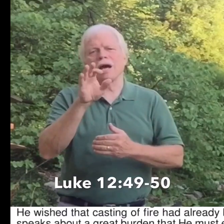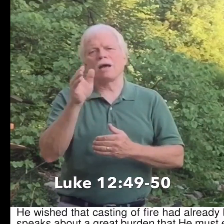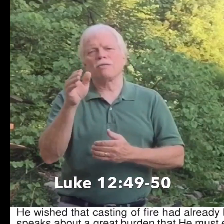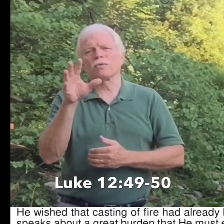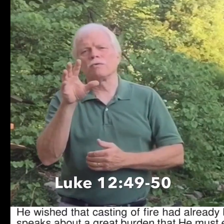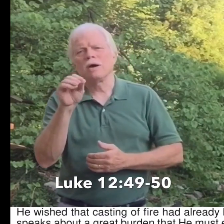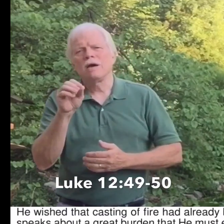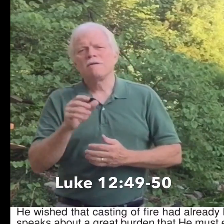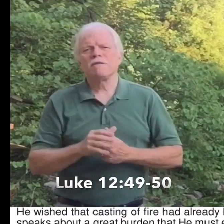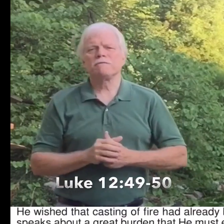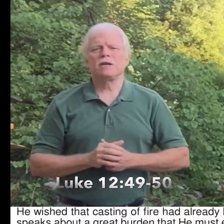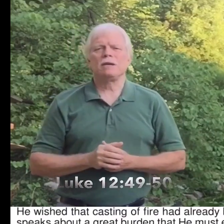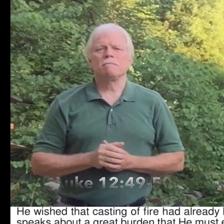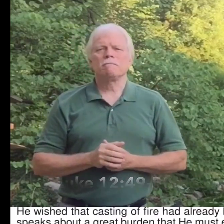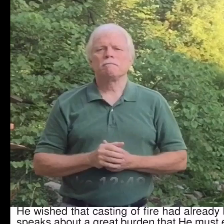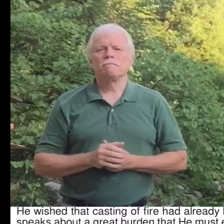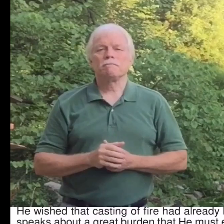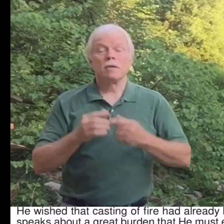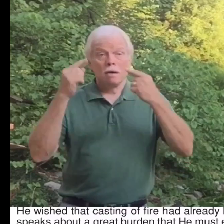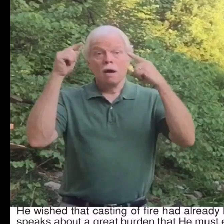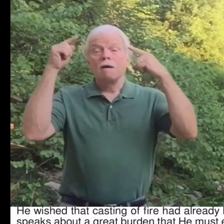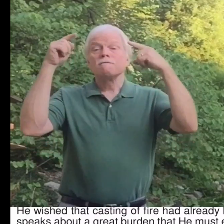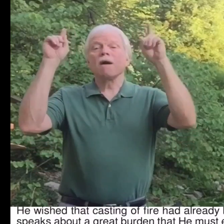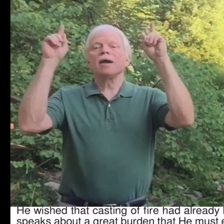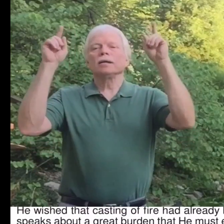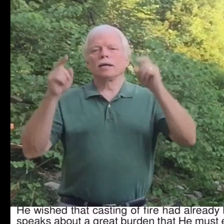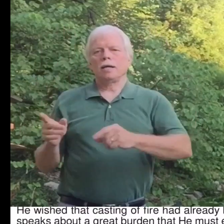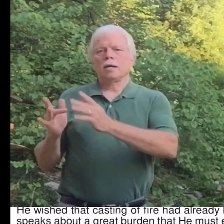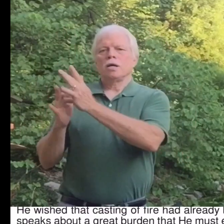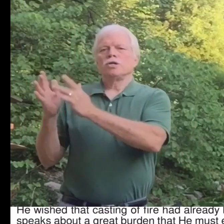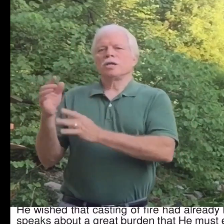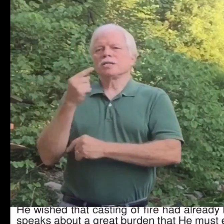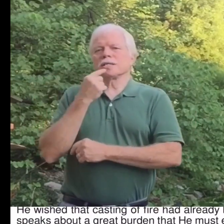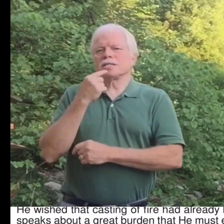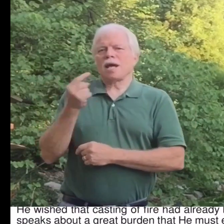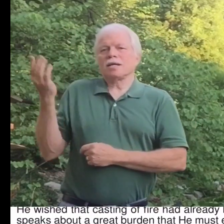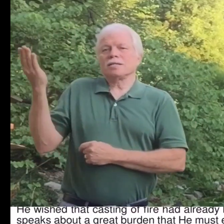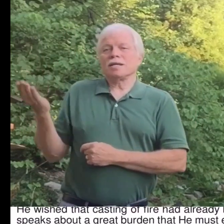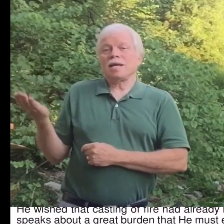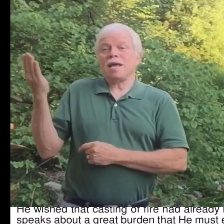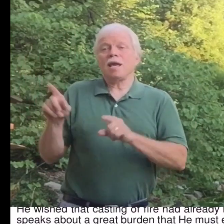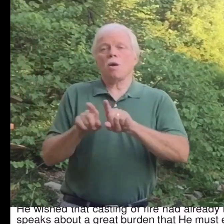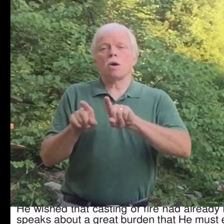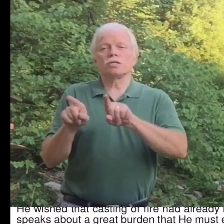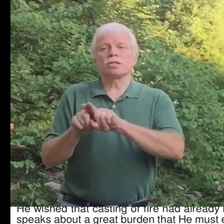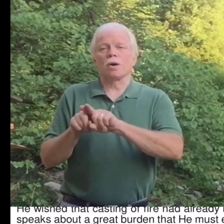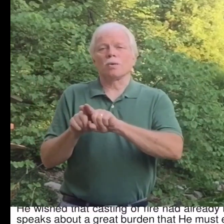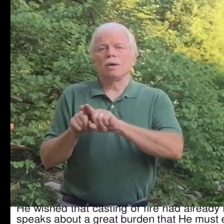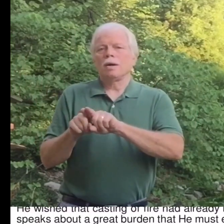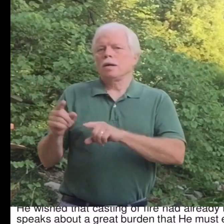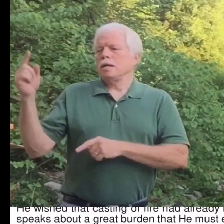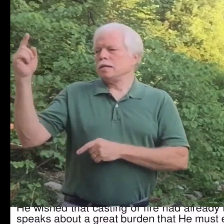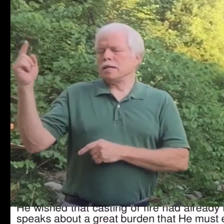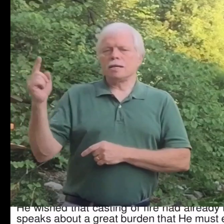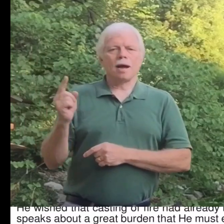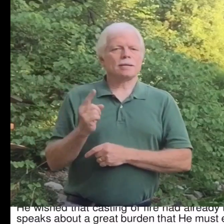49 through 50. Finally, Jesus says that he also did not